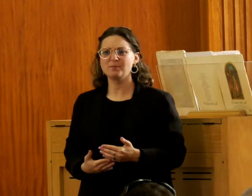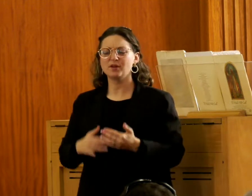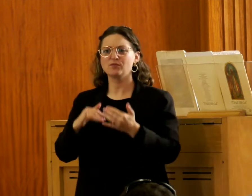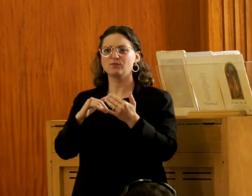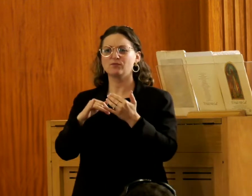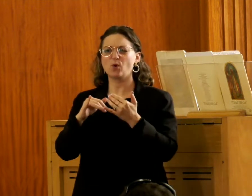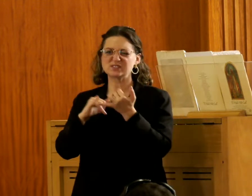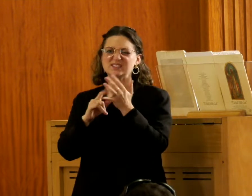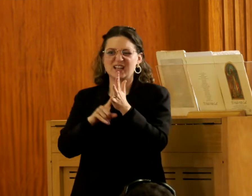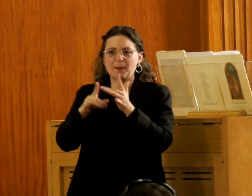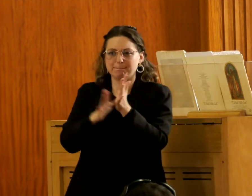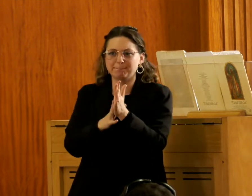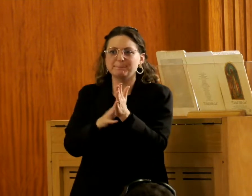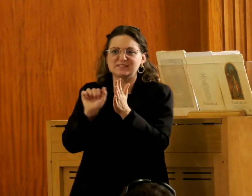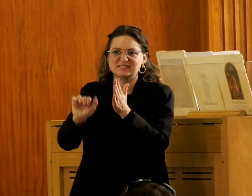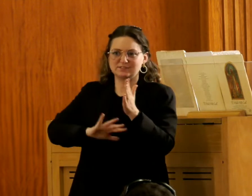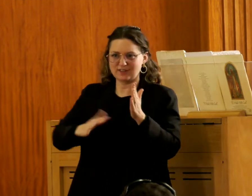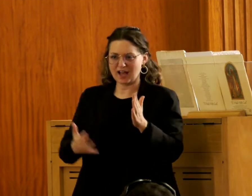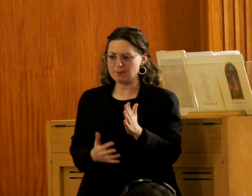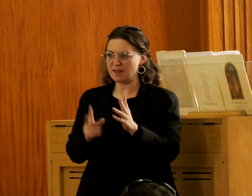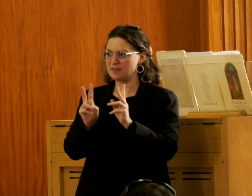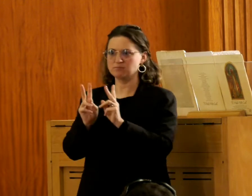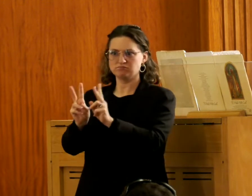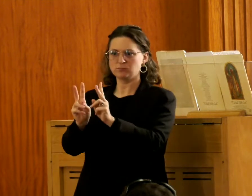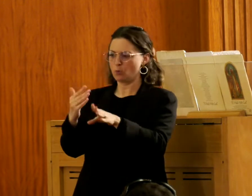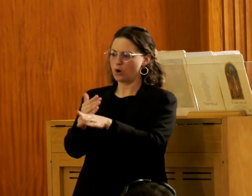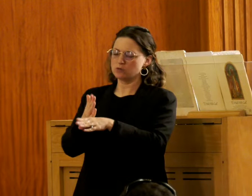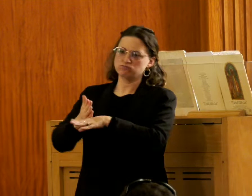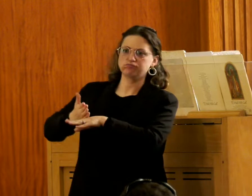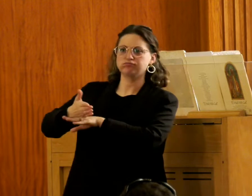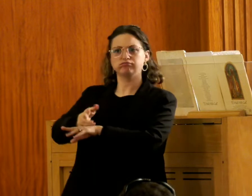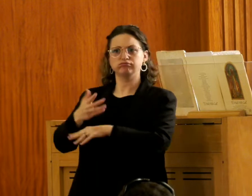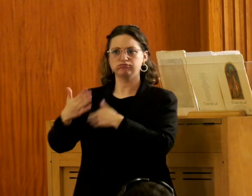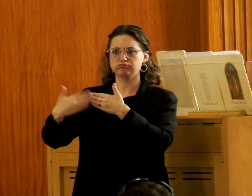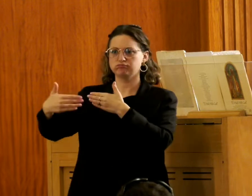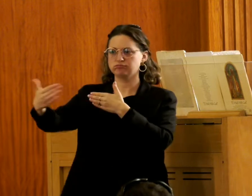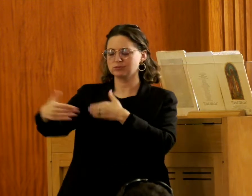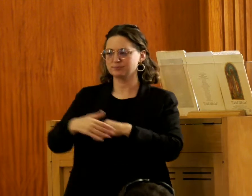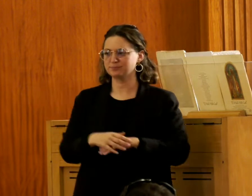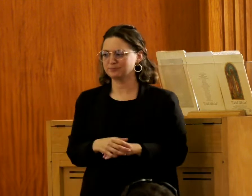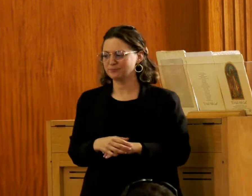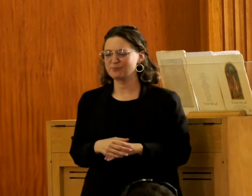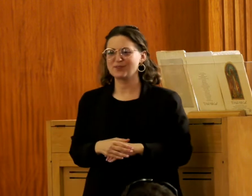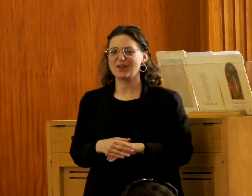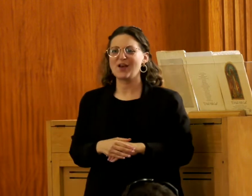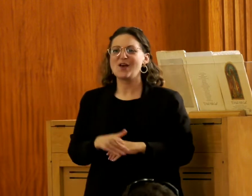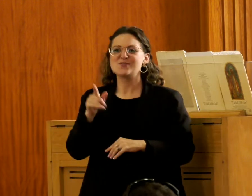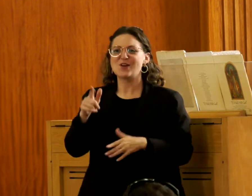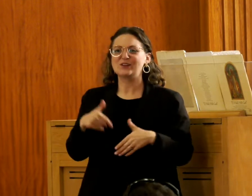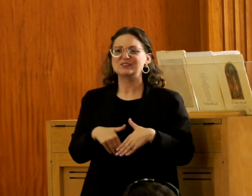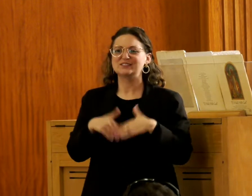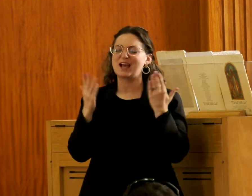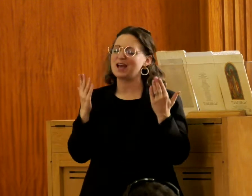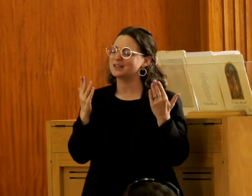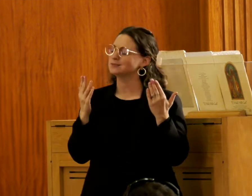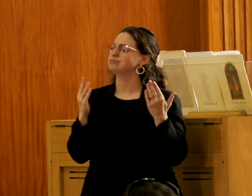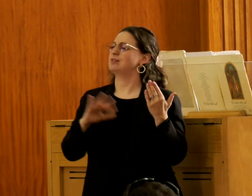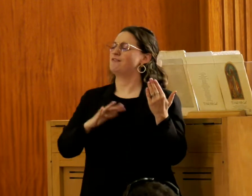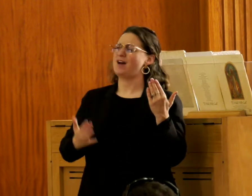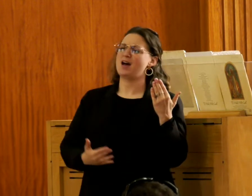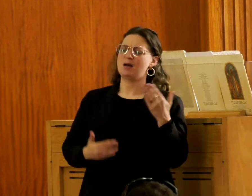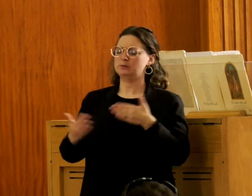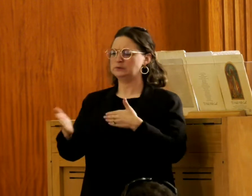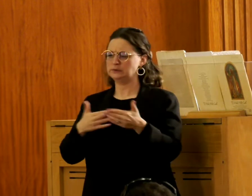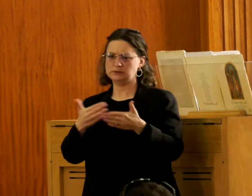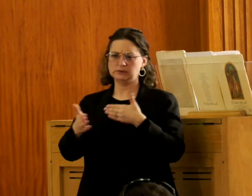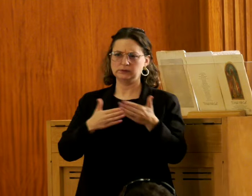to become an enduring partnership. The Murrungow days were marked by hard work running the